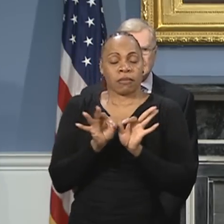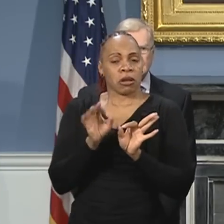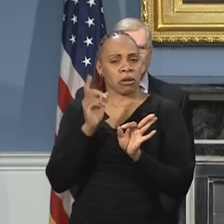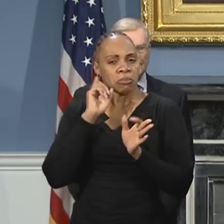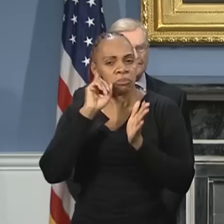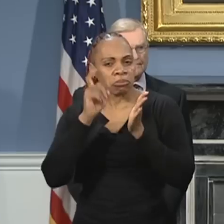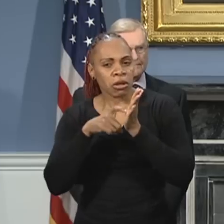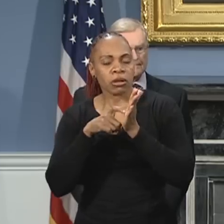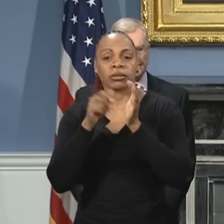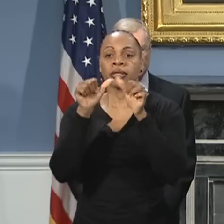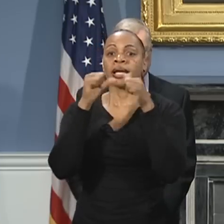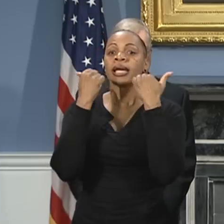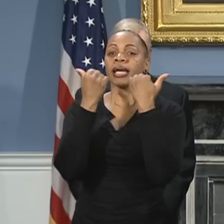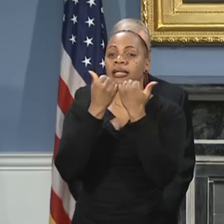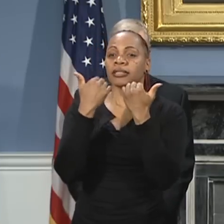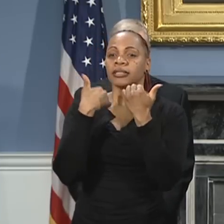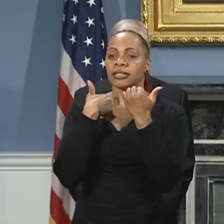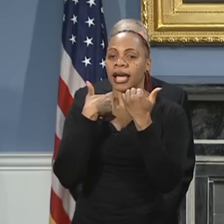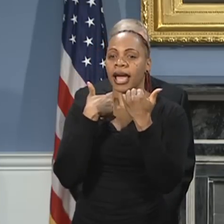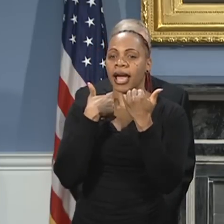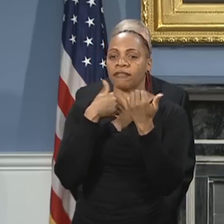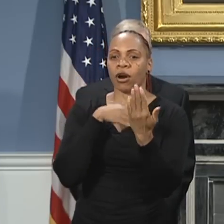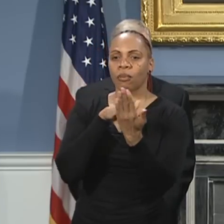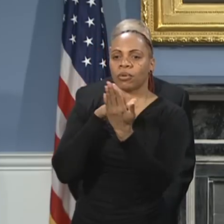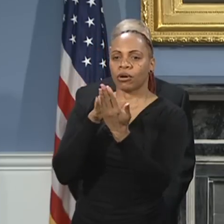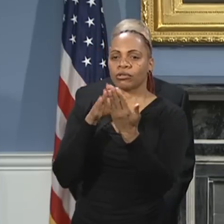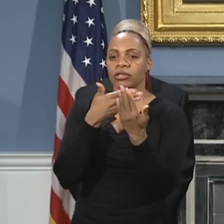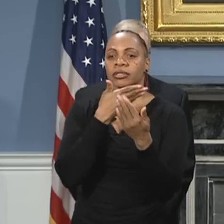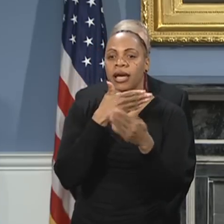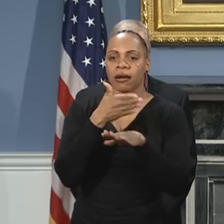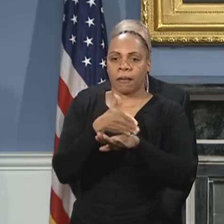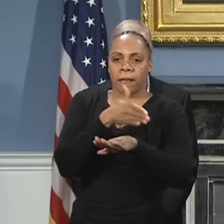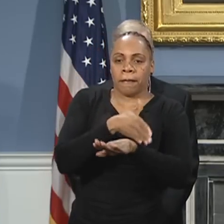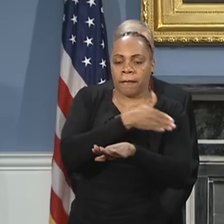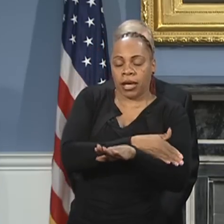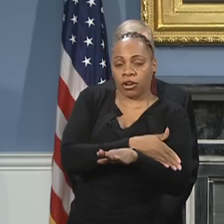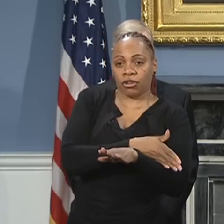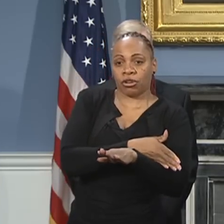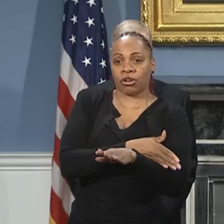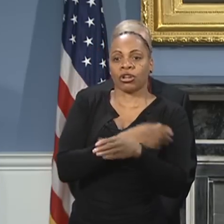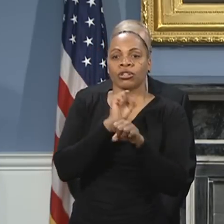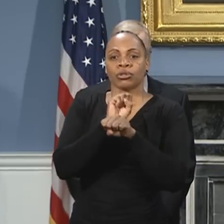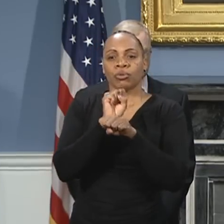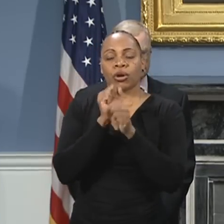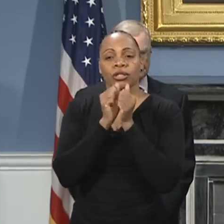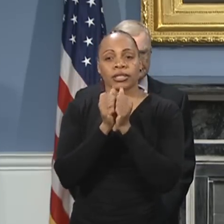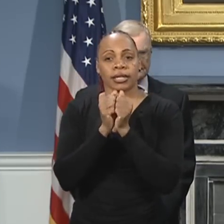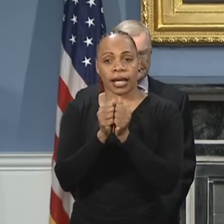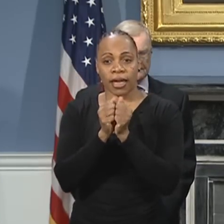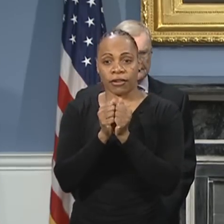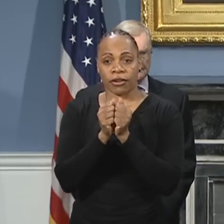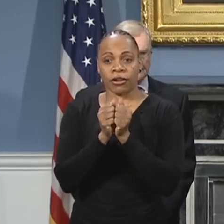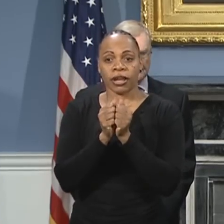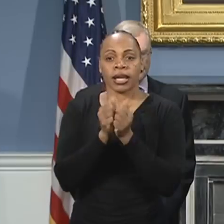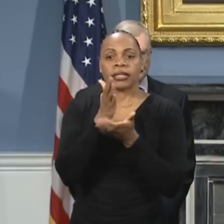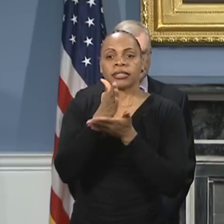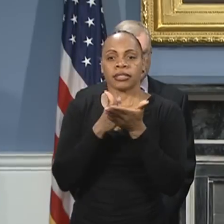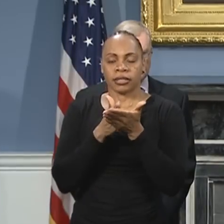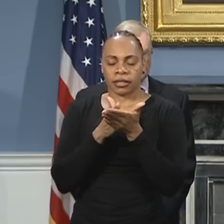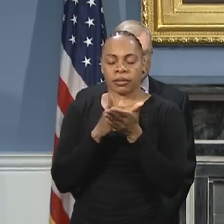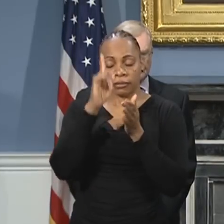find better ways to work together, better ways to communicate. I think certainly we're making some decisions in a more strategic